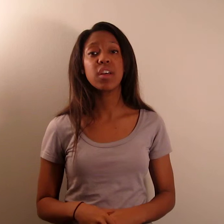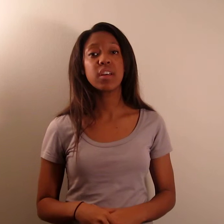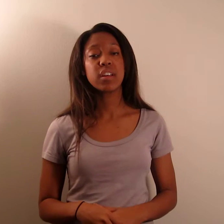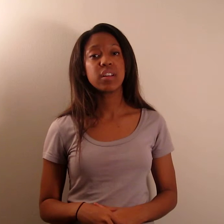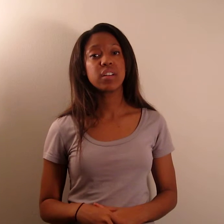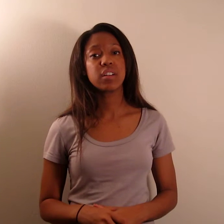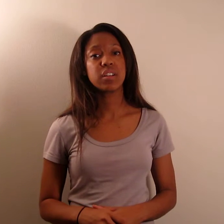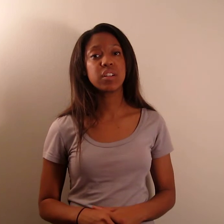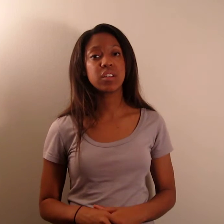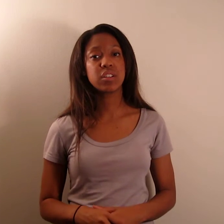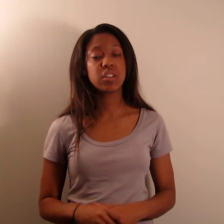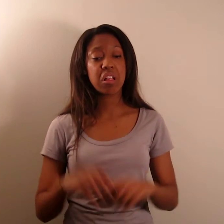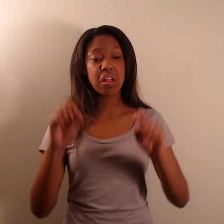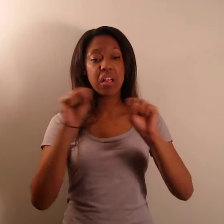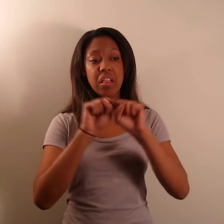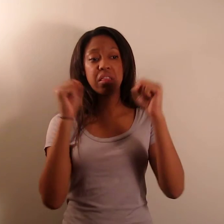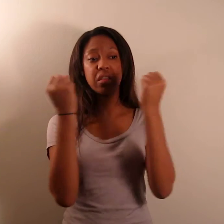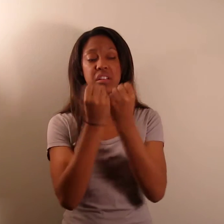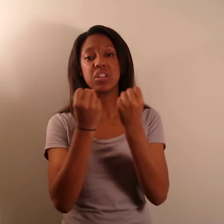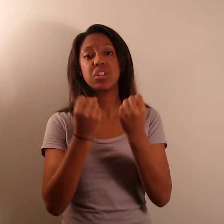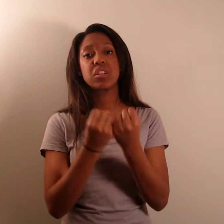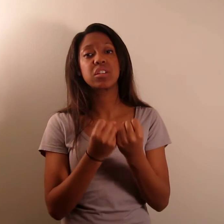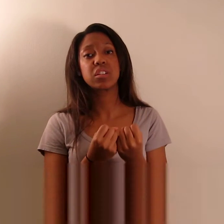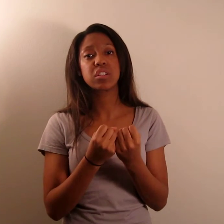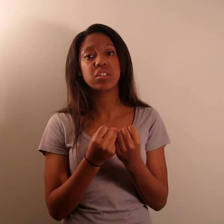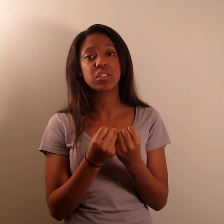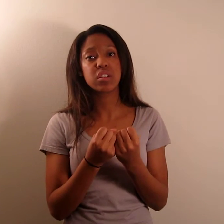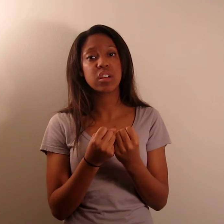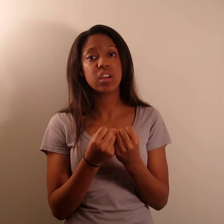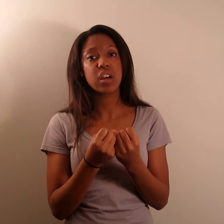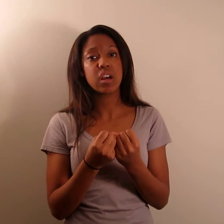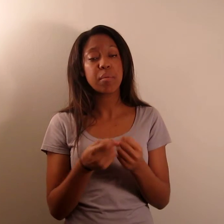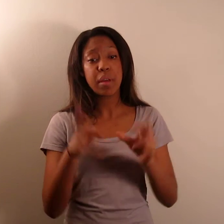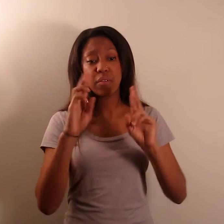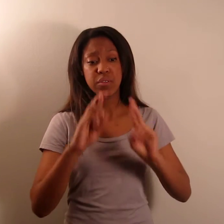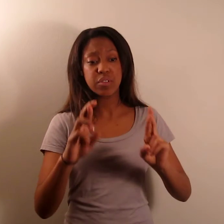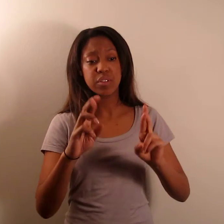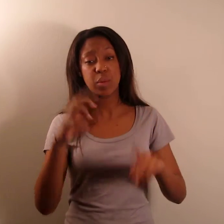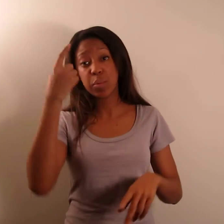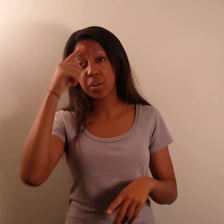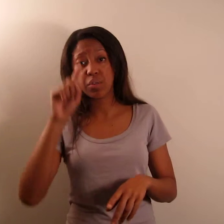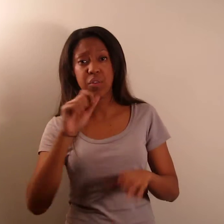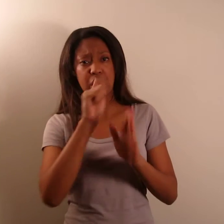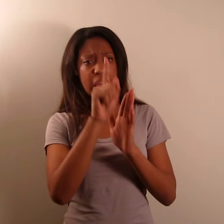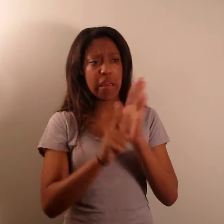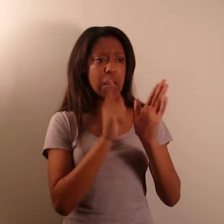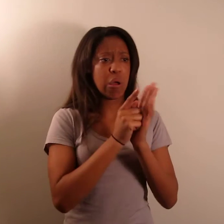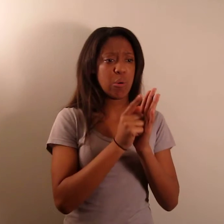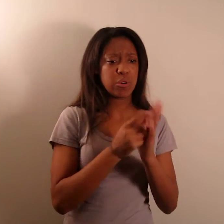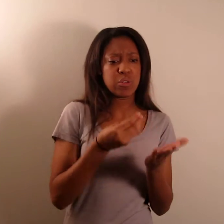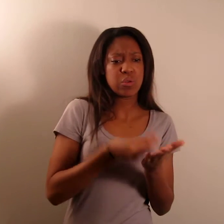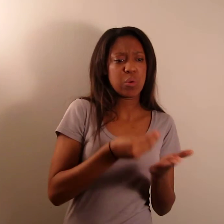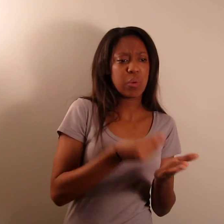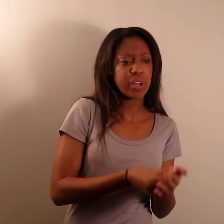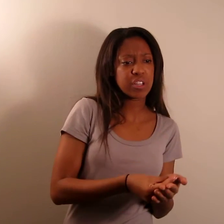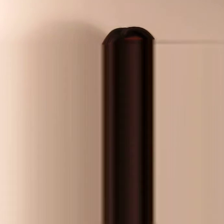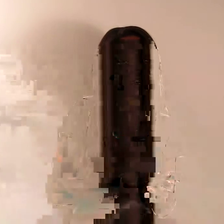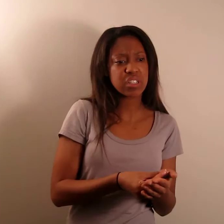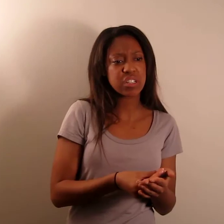shop with respect to not only the wages they work for, the hours that they work, the conditions under which they work, and